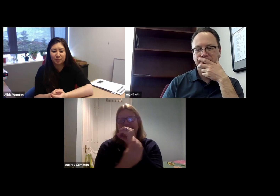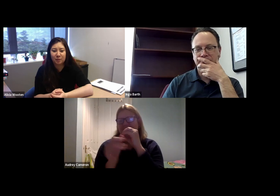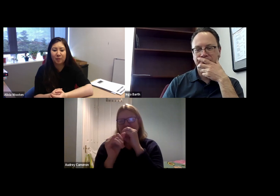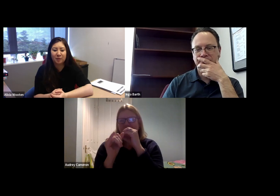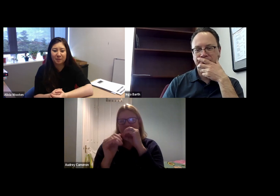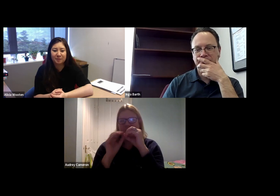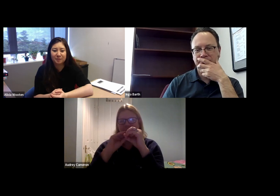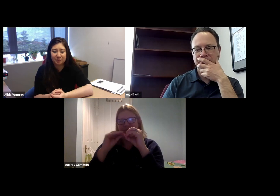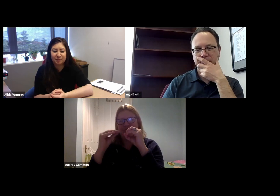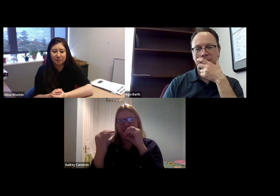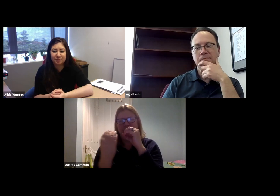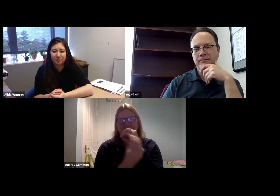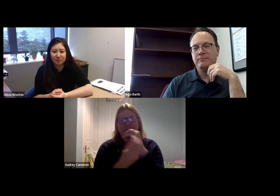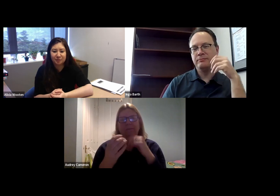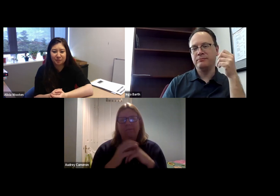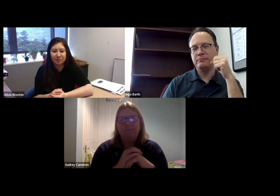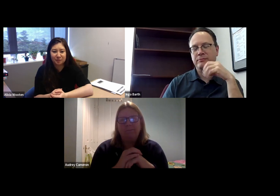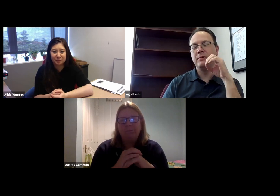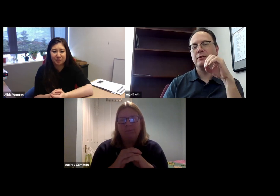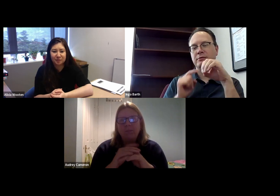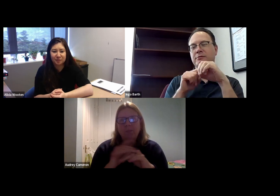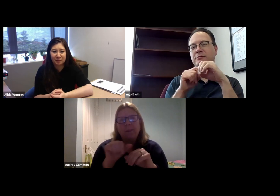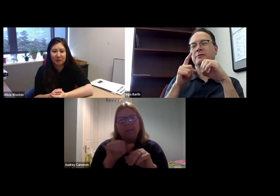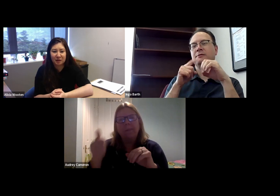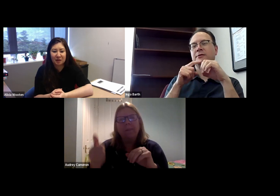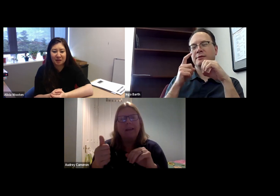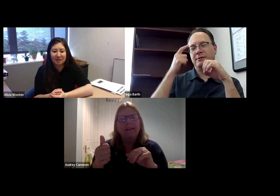And Saturn, of course.